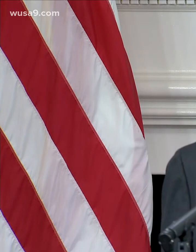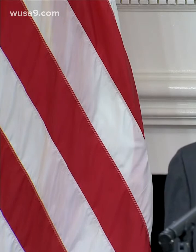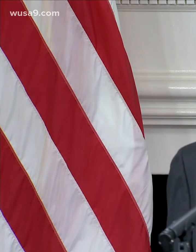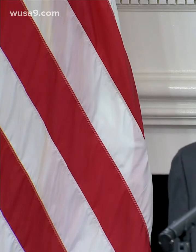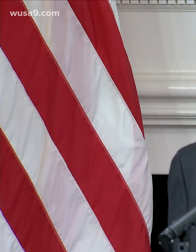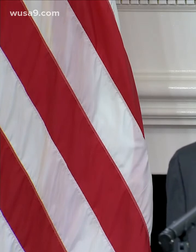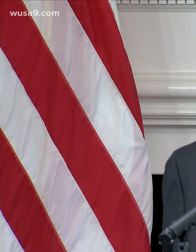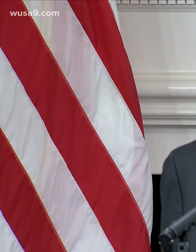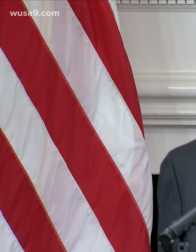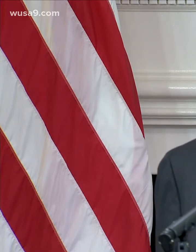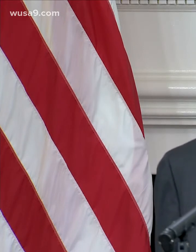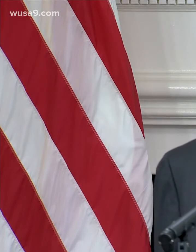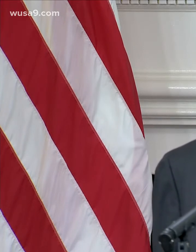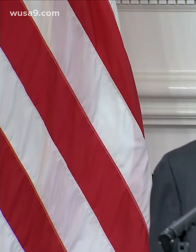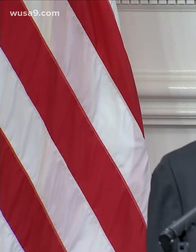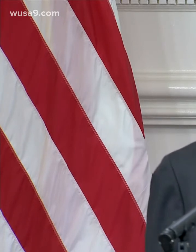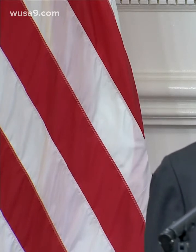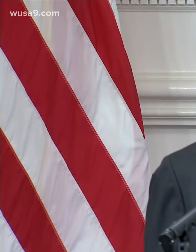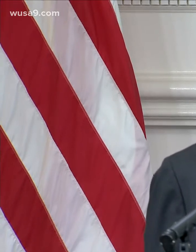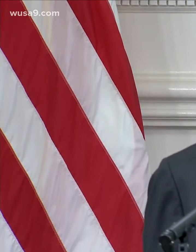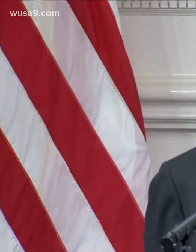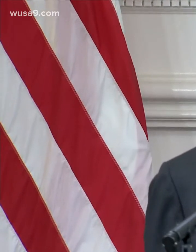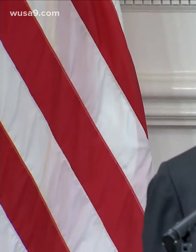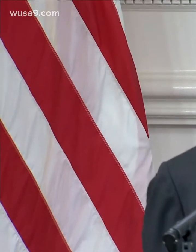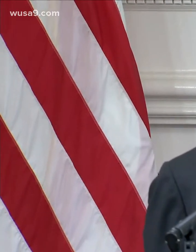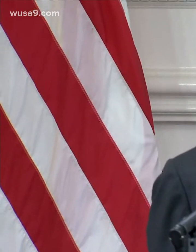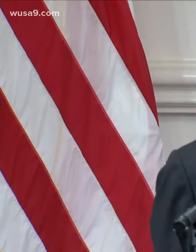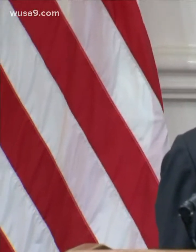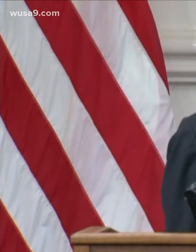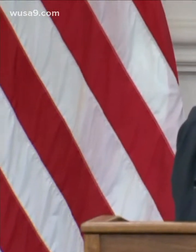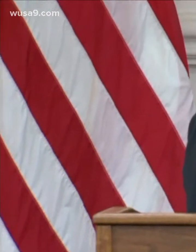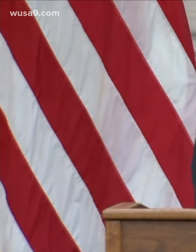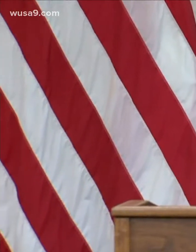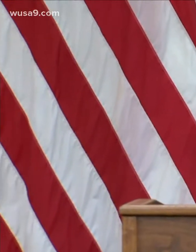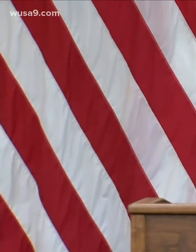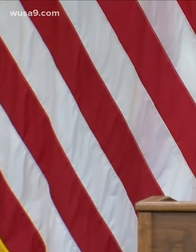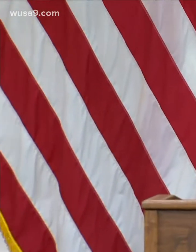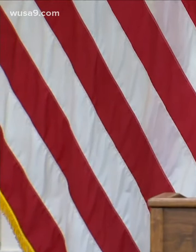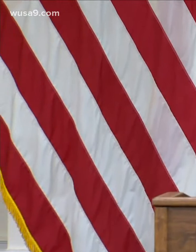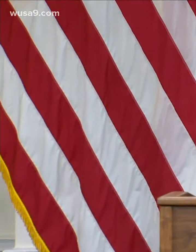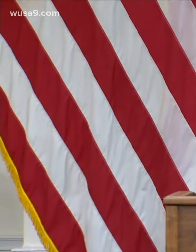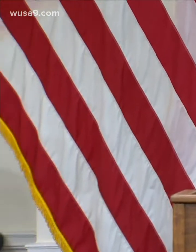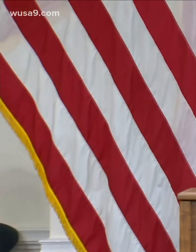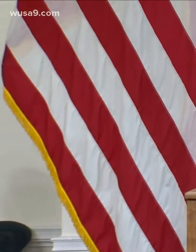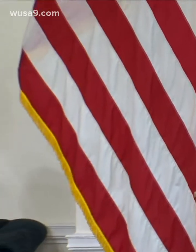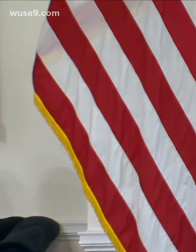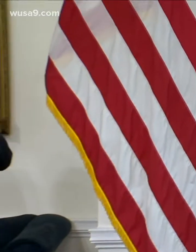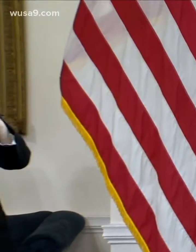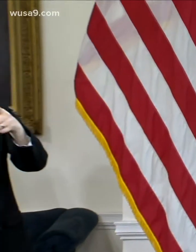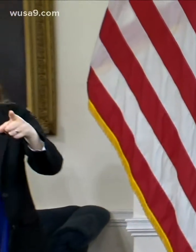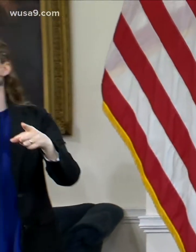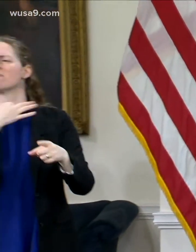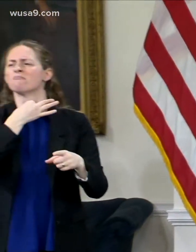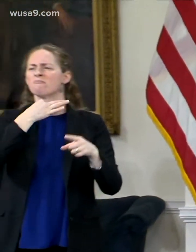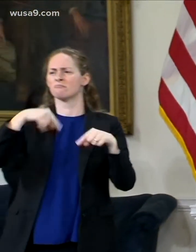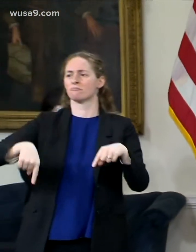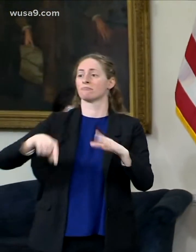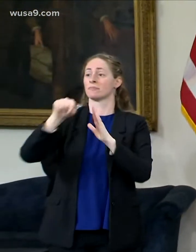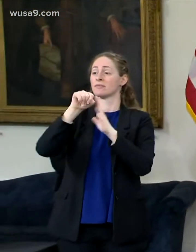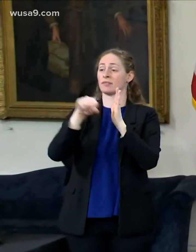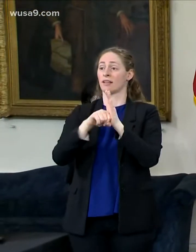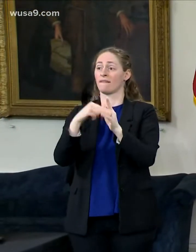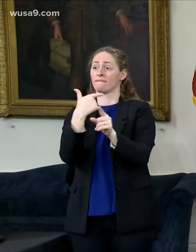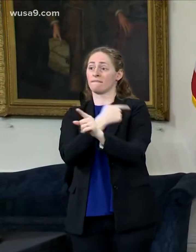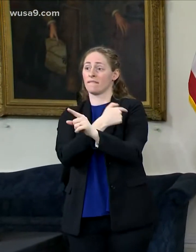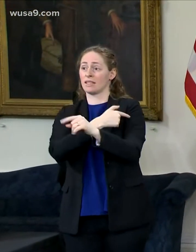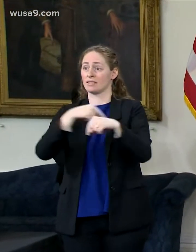looked into. Governor, can you give any more details about these mass vaccination sites and actual locations across the counties? I know that Montgomery